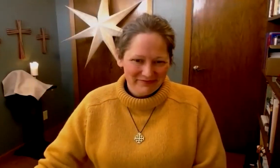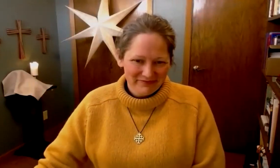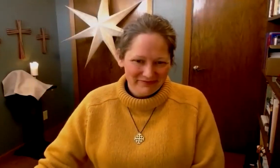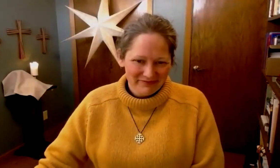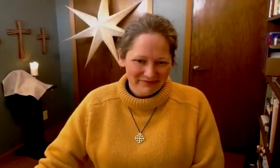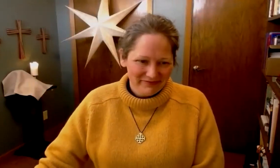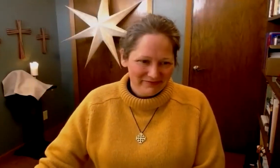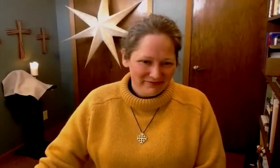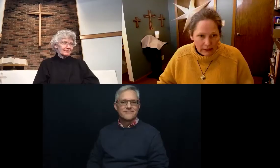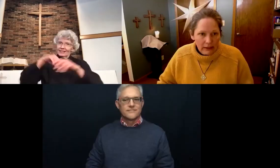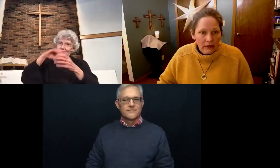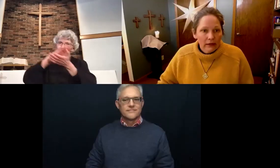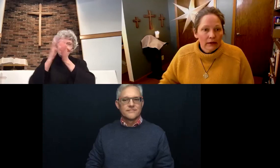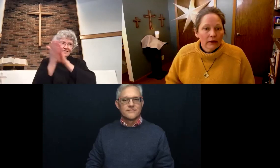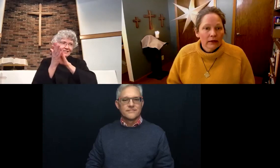Amen.